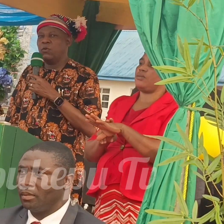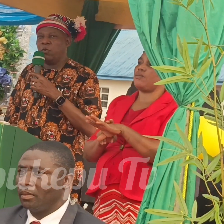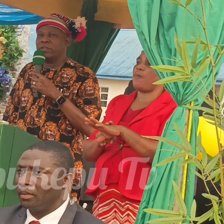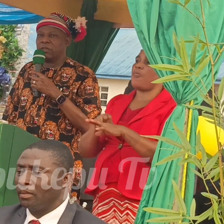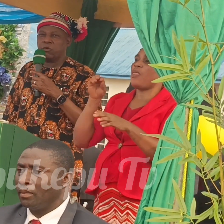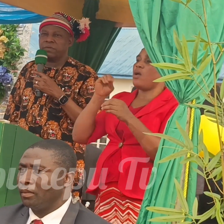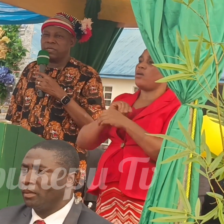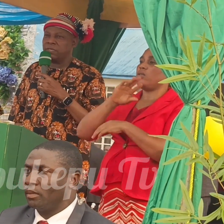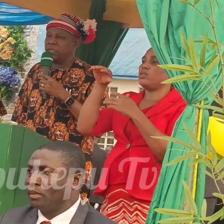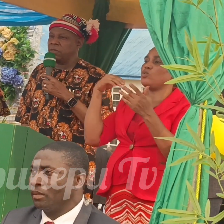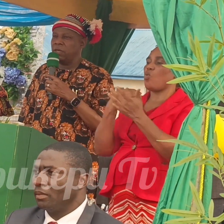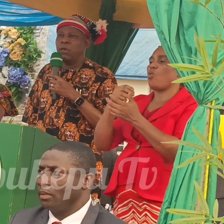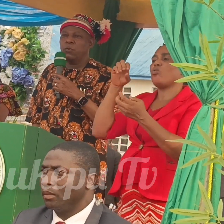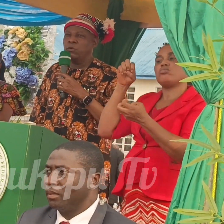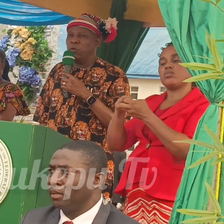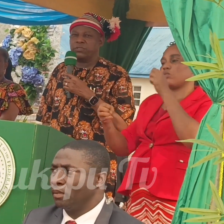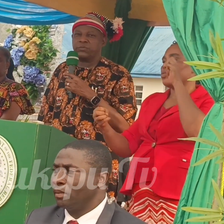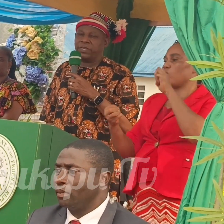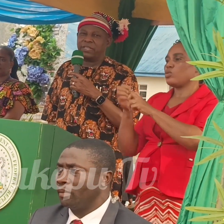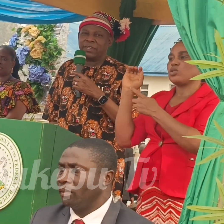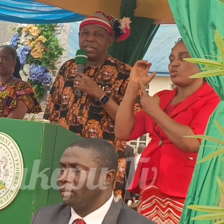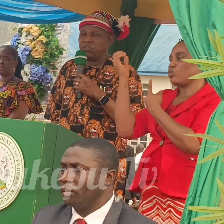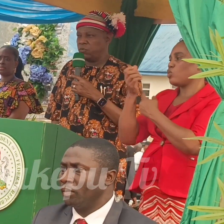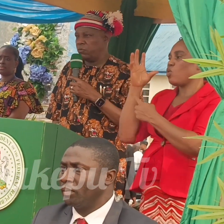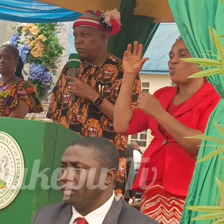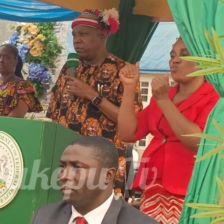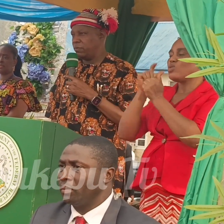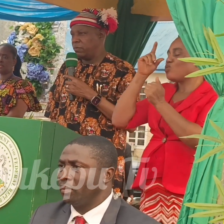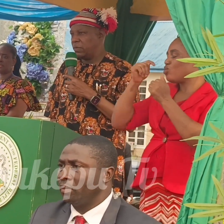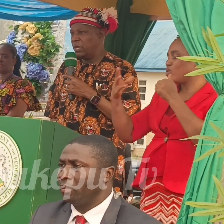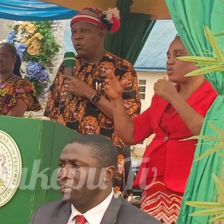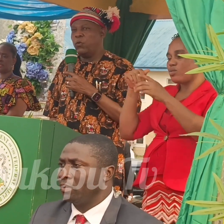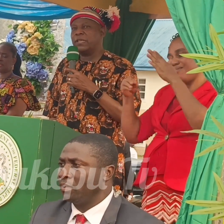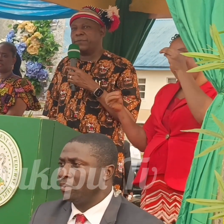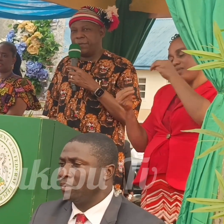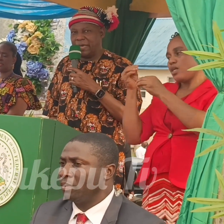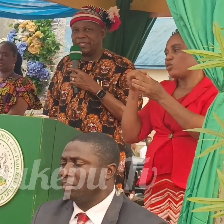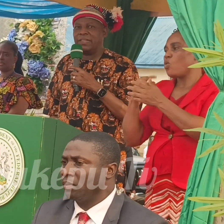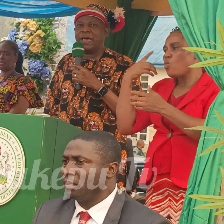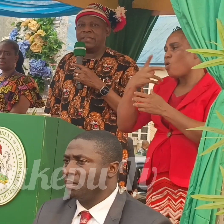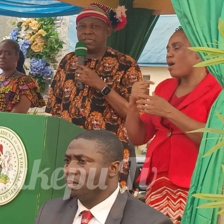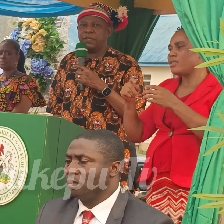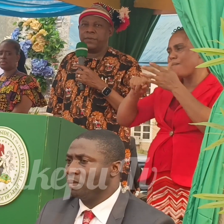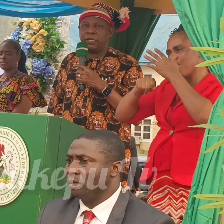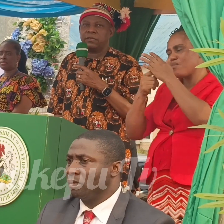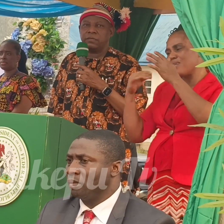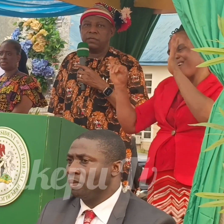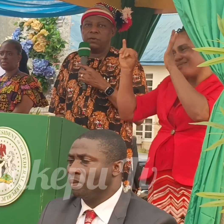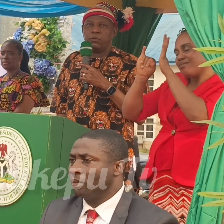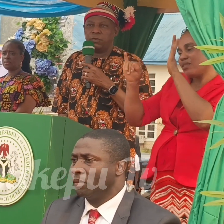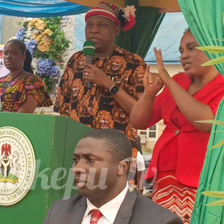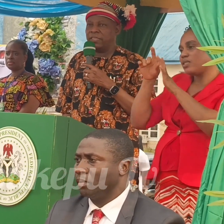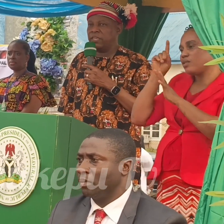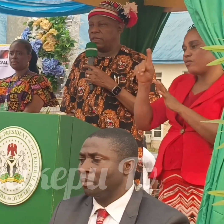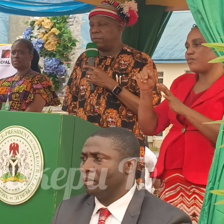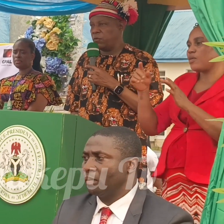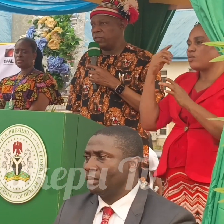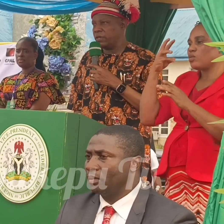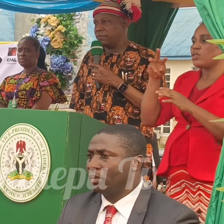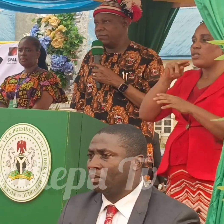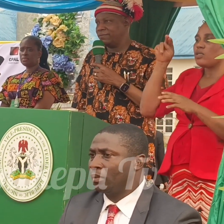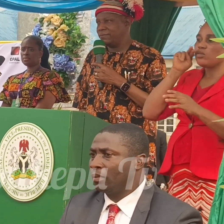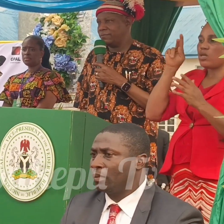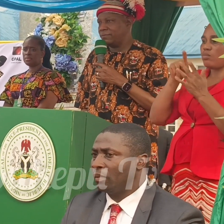in all circumstances with no strings attached, who has fiercely identified with the Nigeria